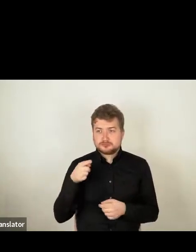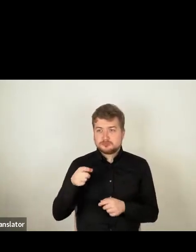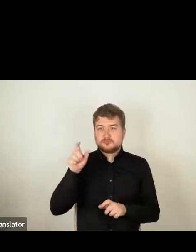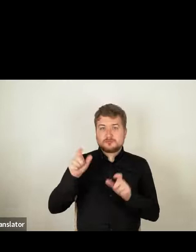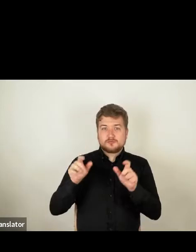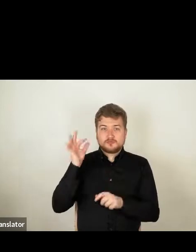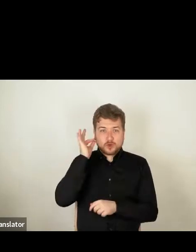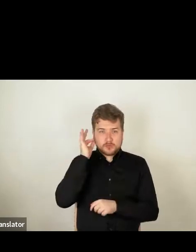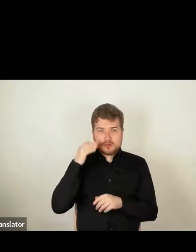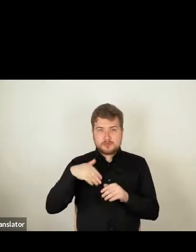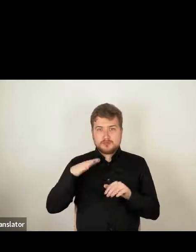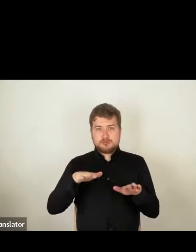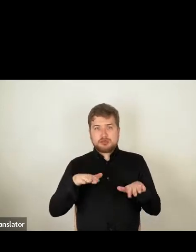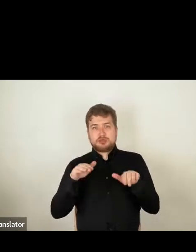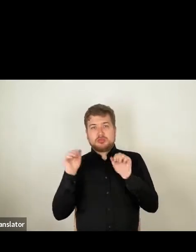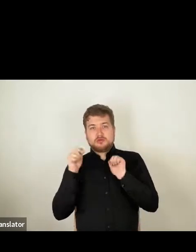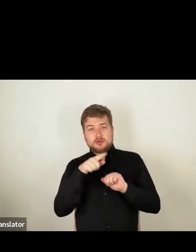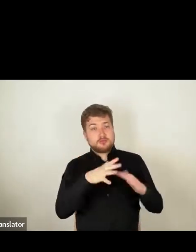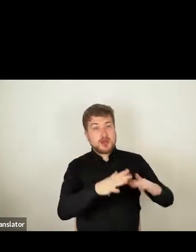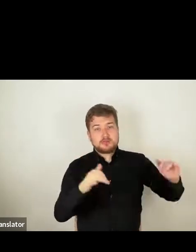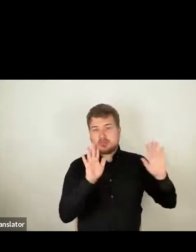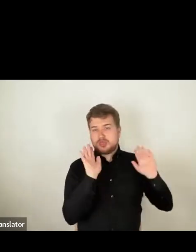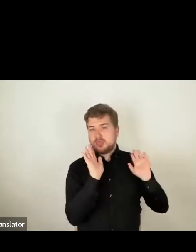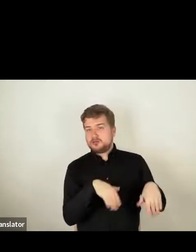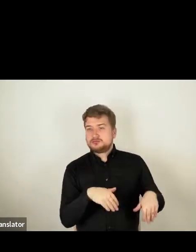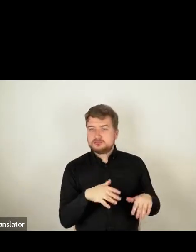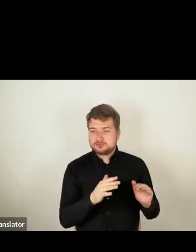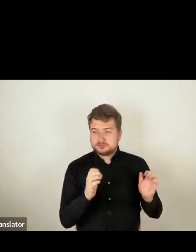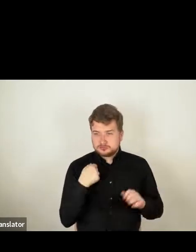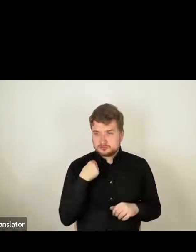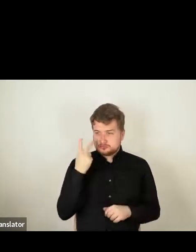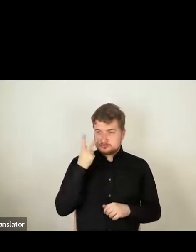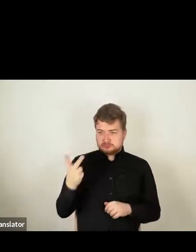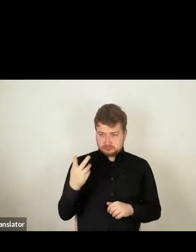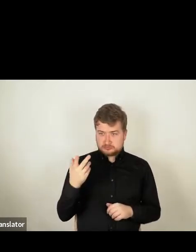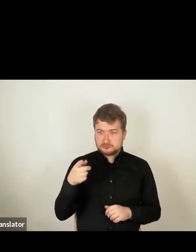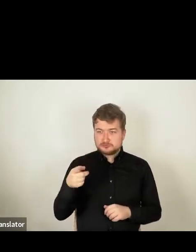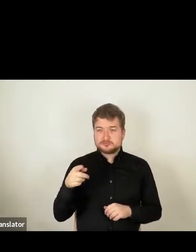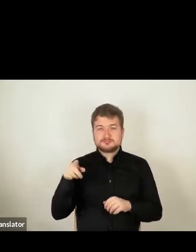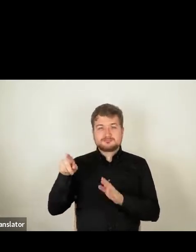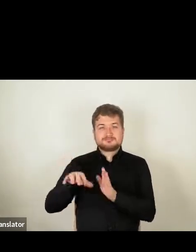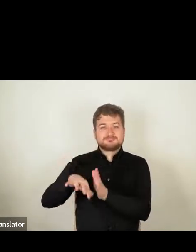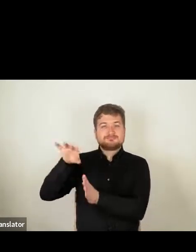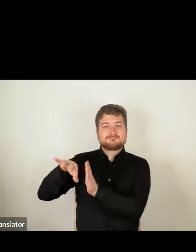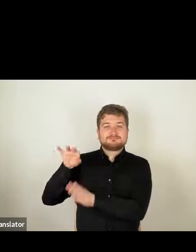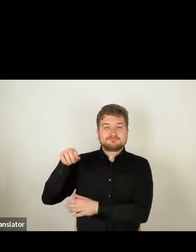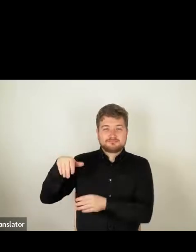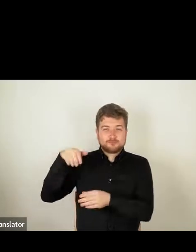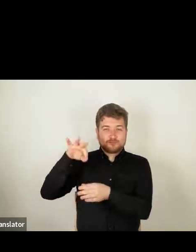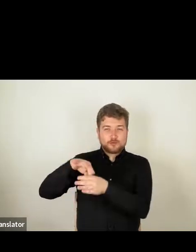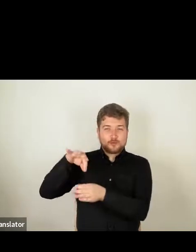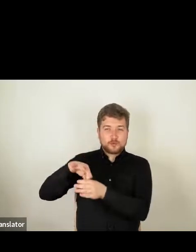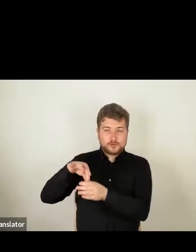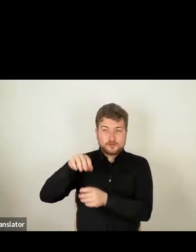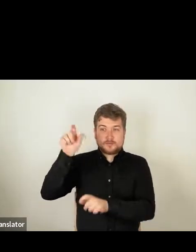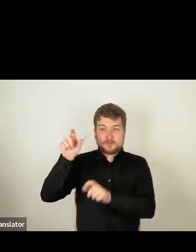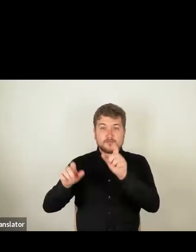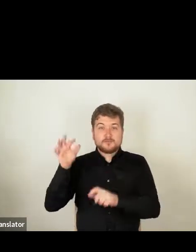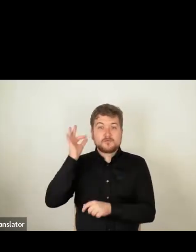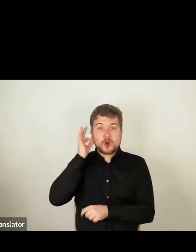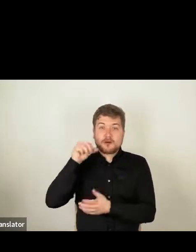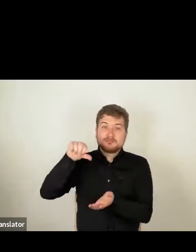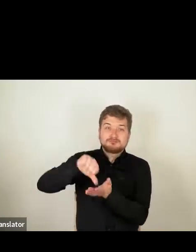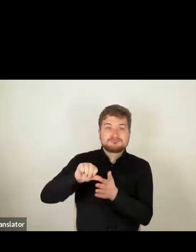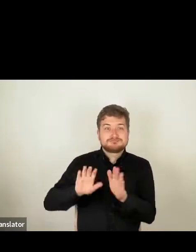Kingdom election, that in fact, a lot of women didn't want to run. And this is because of the fact that we are seeing a